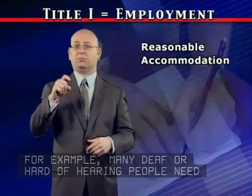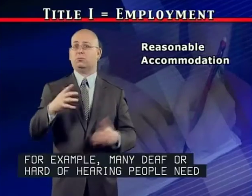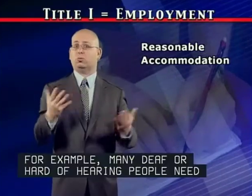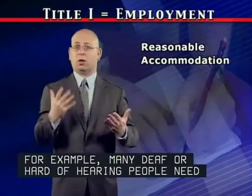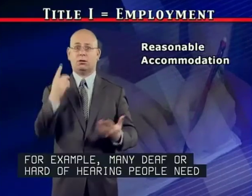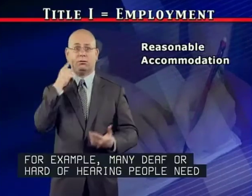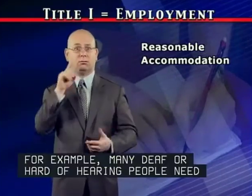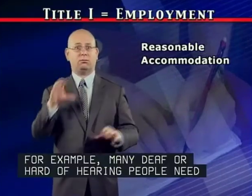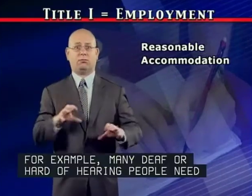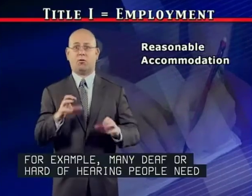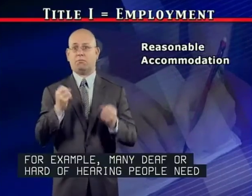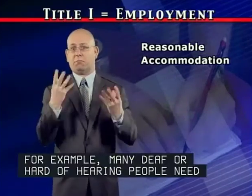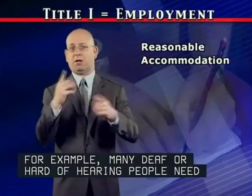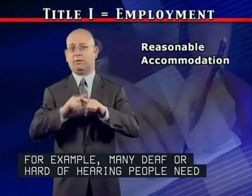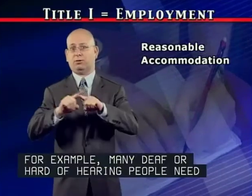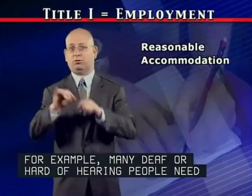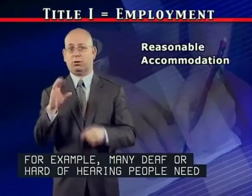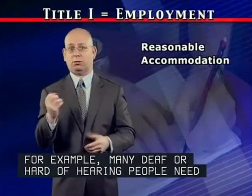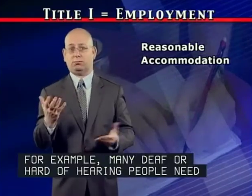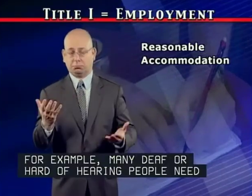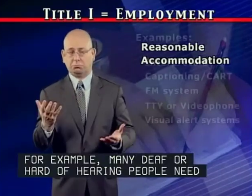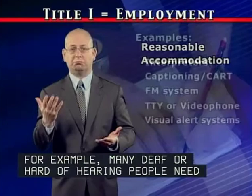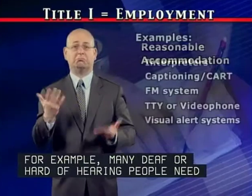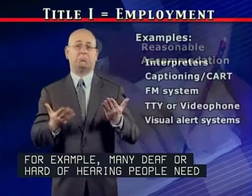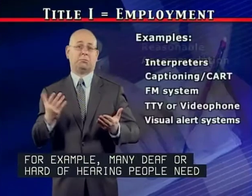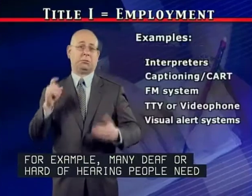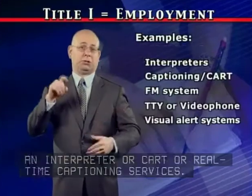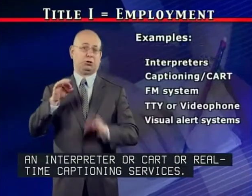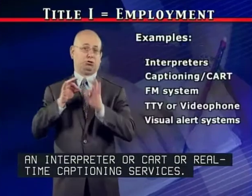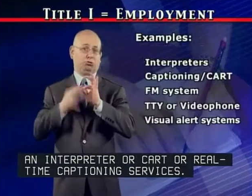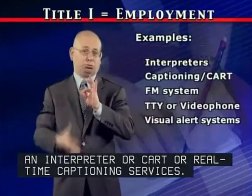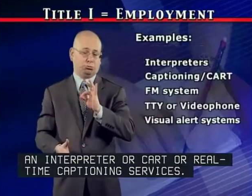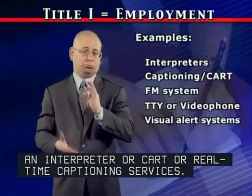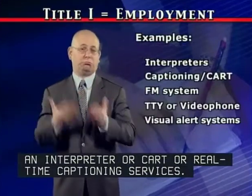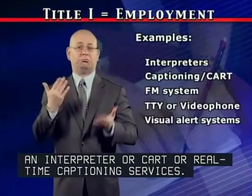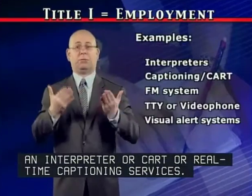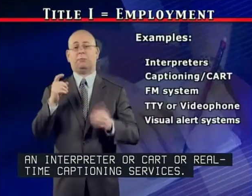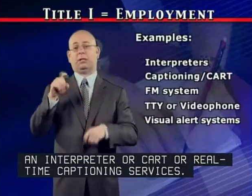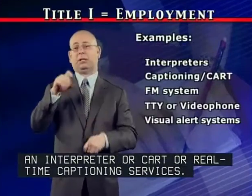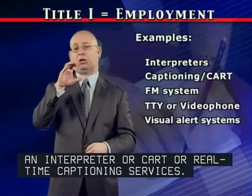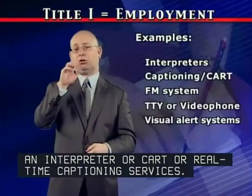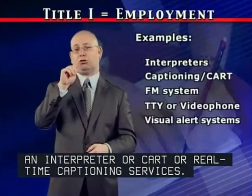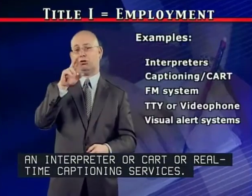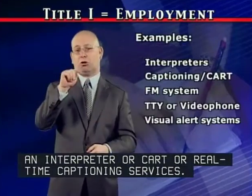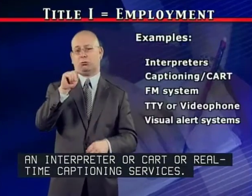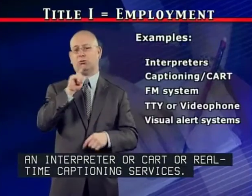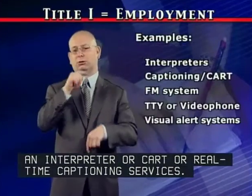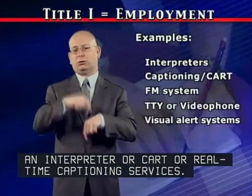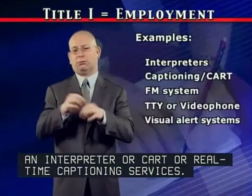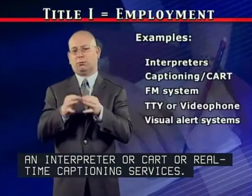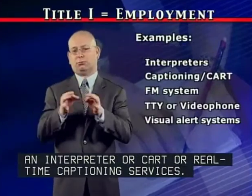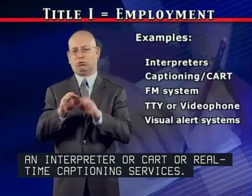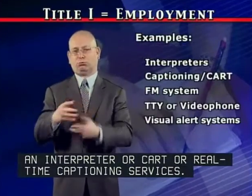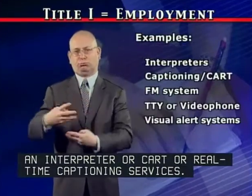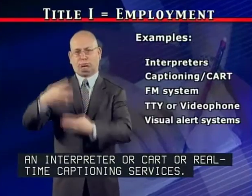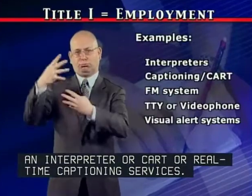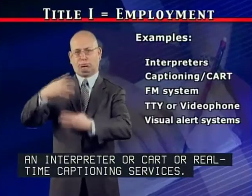For example, many deaf or hard of hearing people need an interpreter or CART or real-time captioning